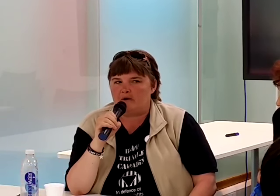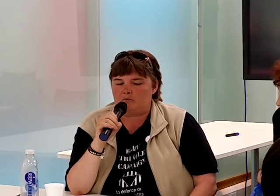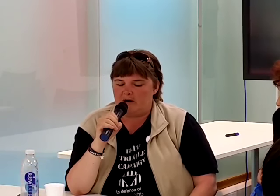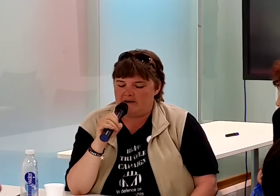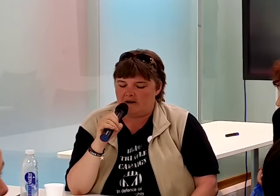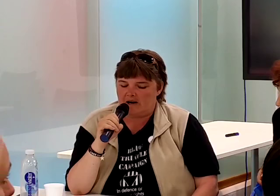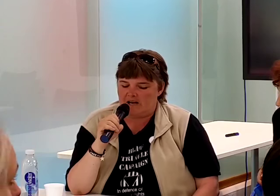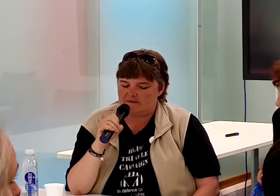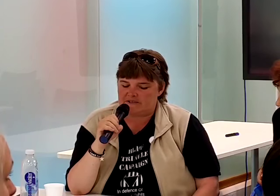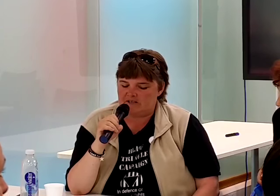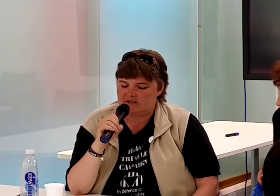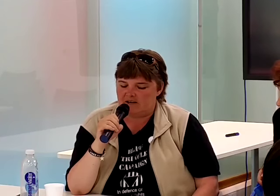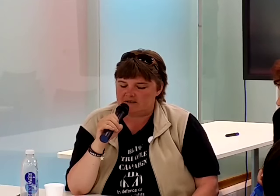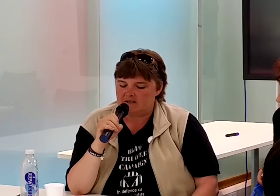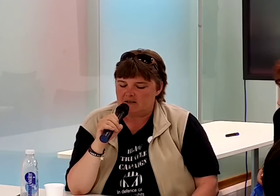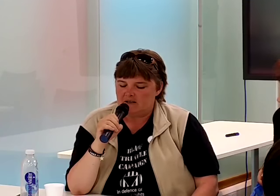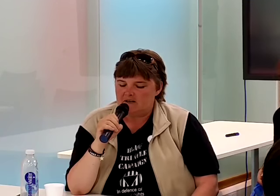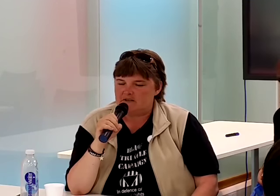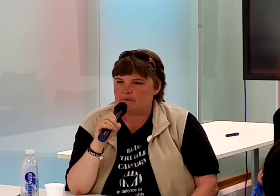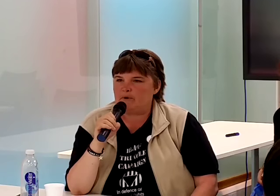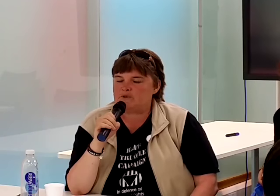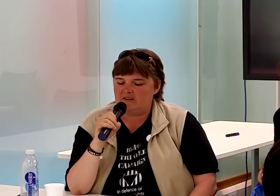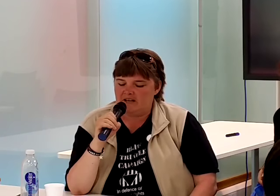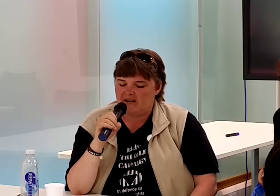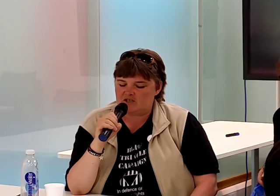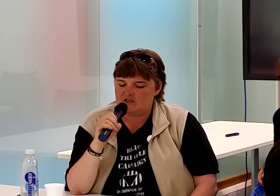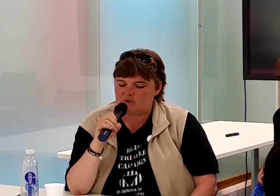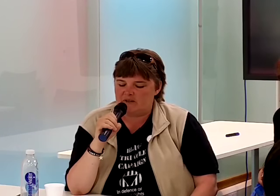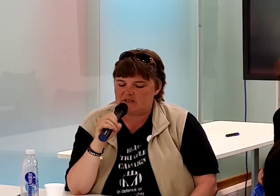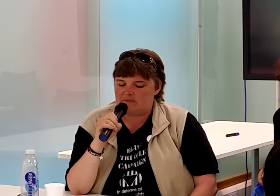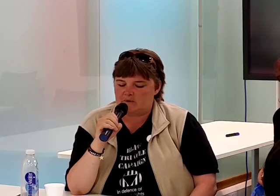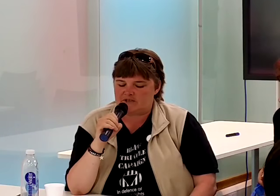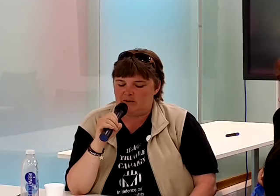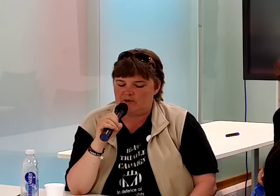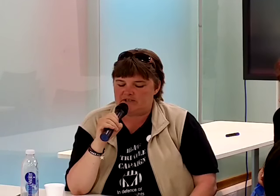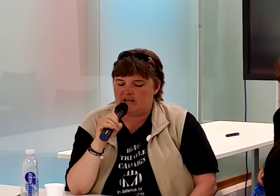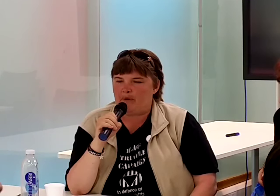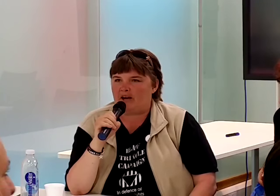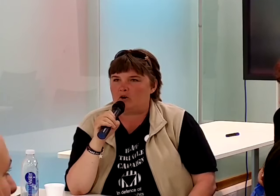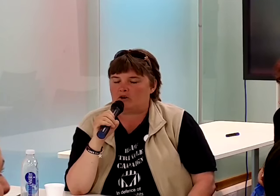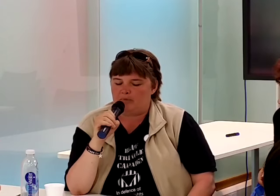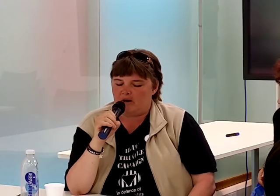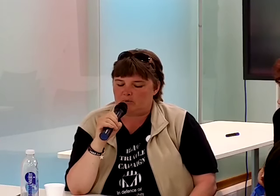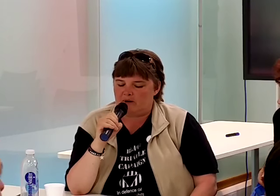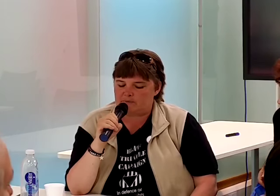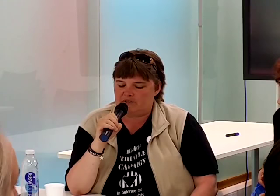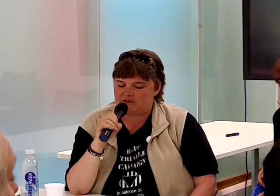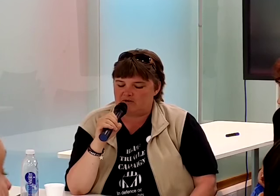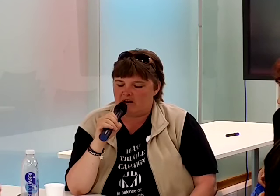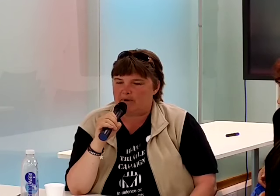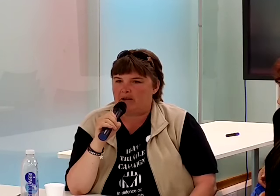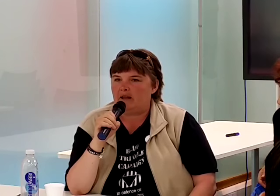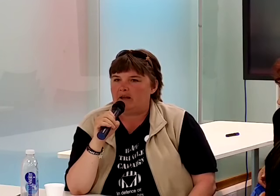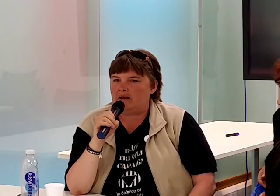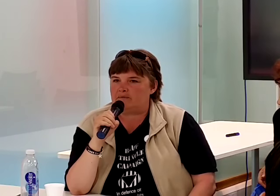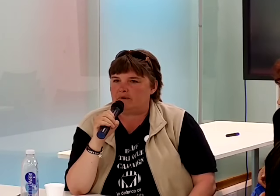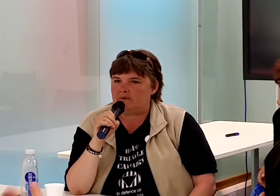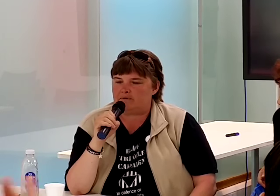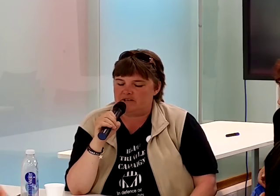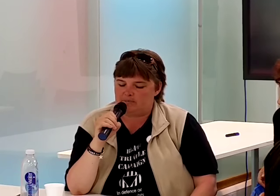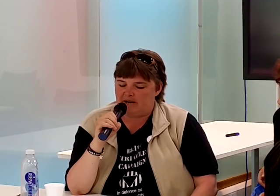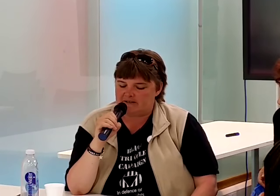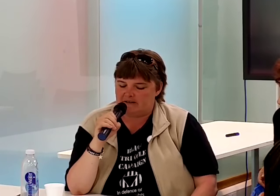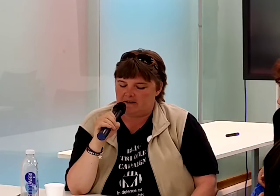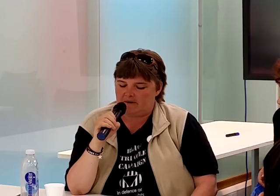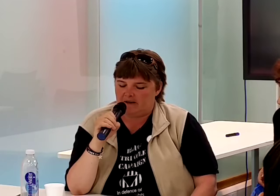on the megaphone and wearing ILF t-shirts, supporting the action in 2014 when DPAC occupied Westminster Abbey in